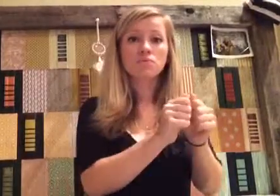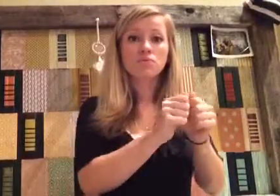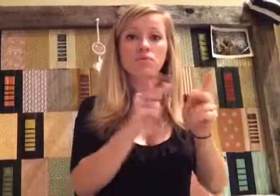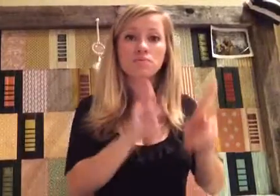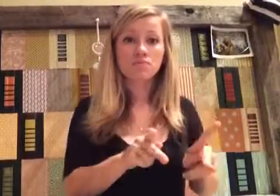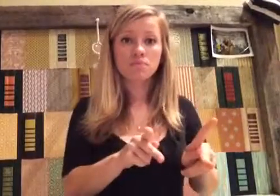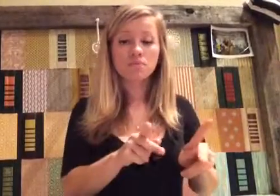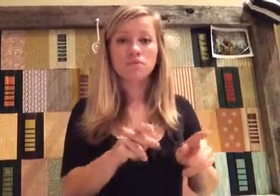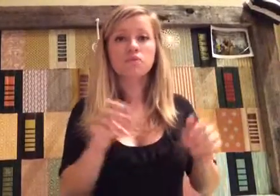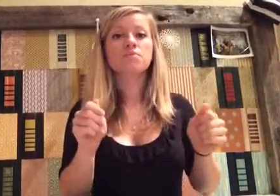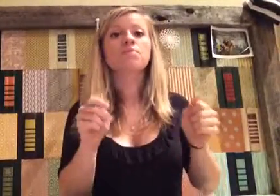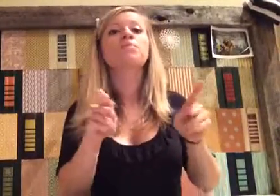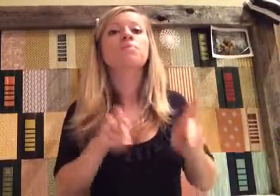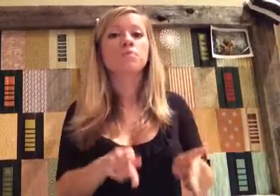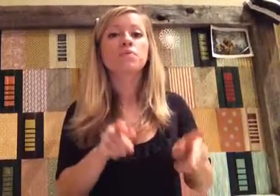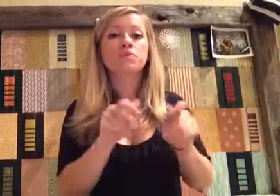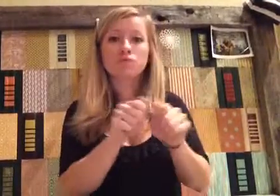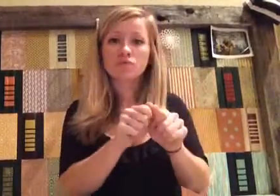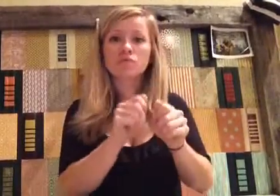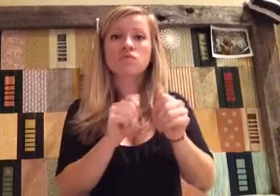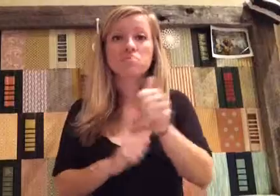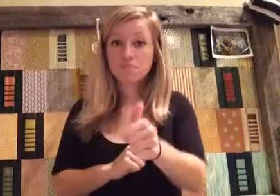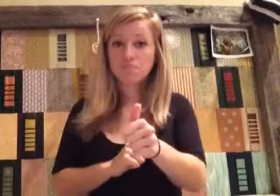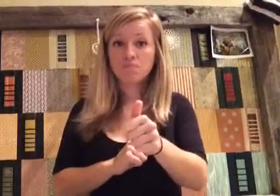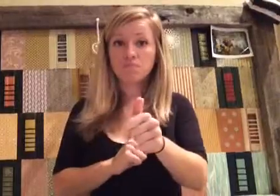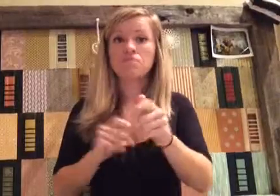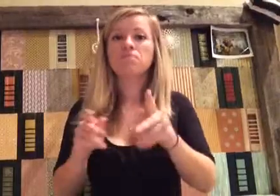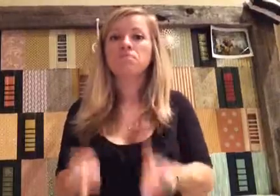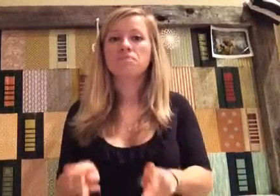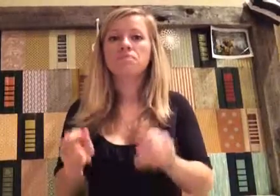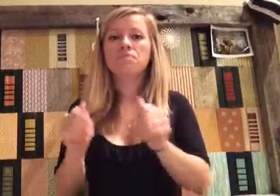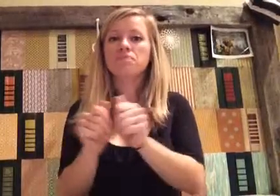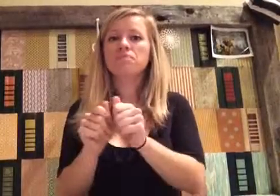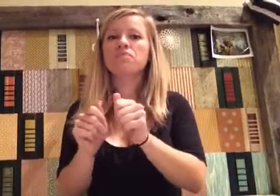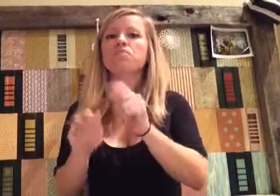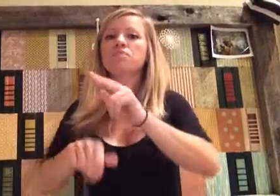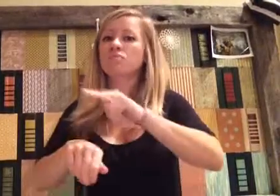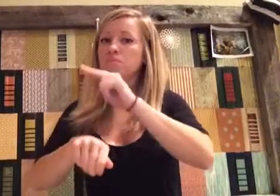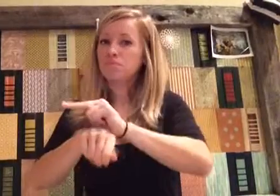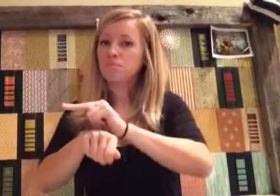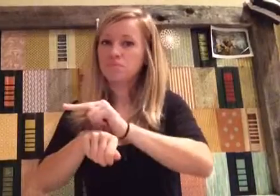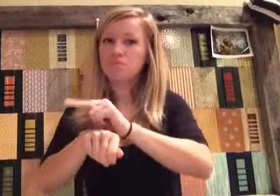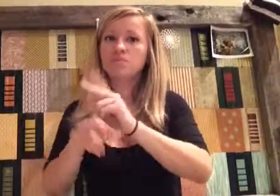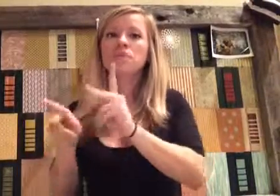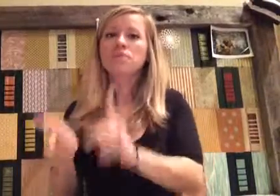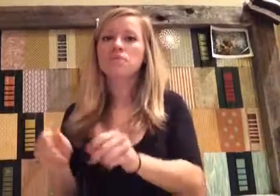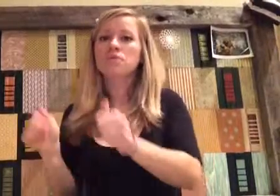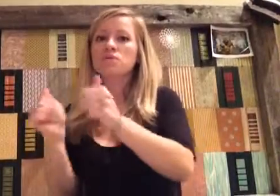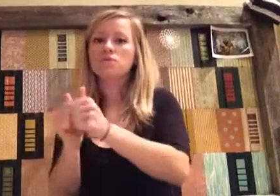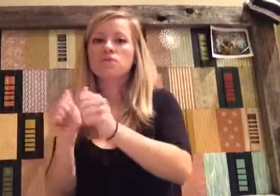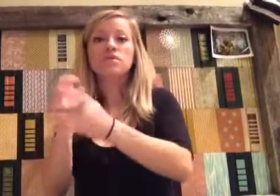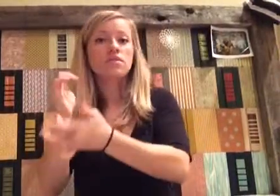person versus self, person versus nature, and person versus technology.